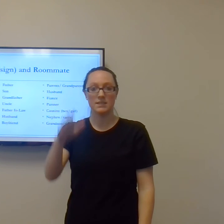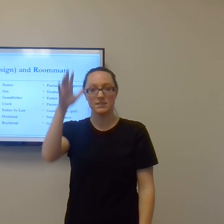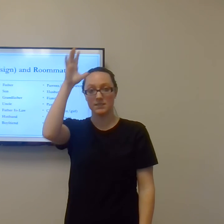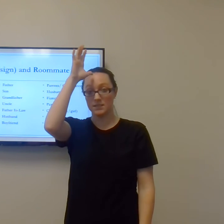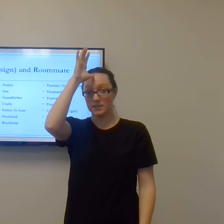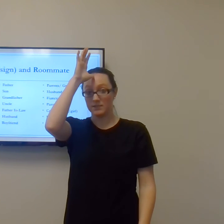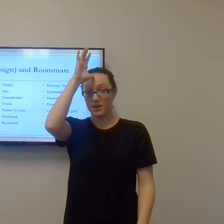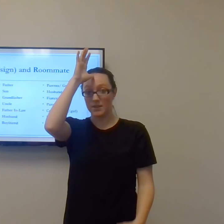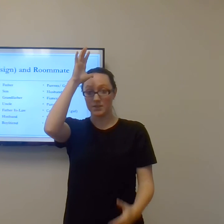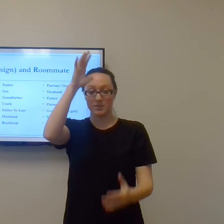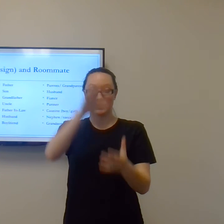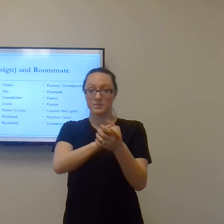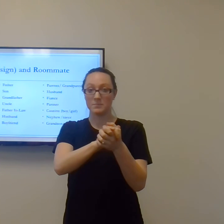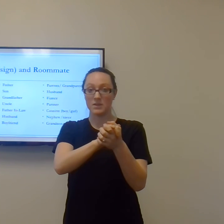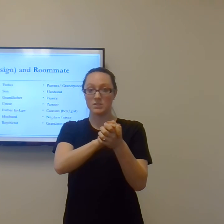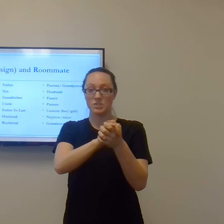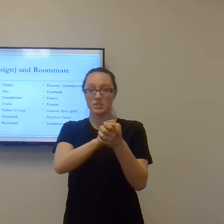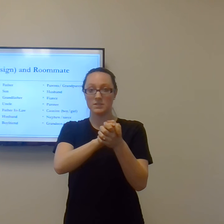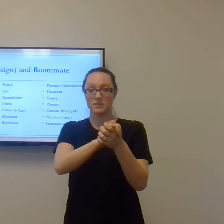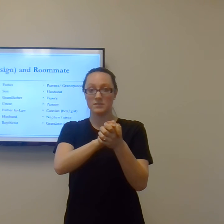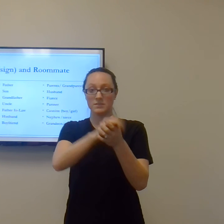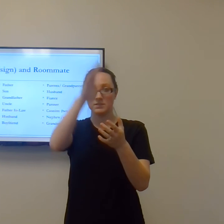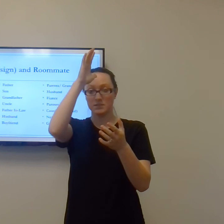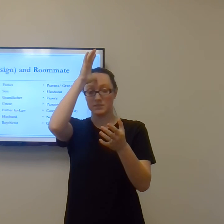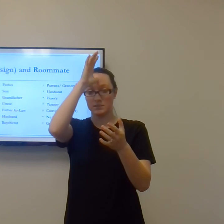is father, marriage.